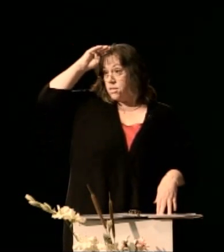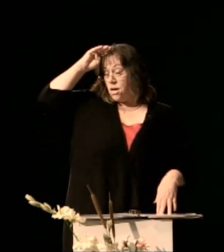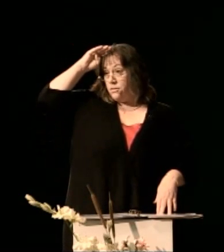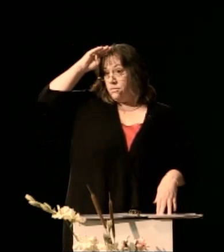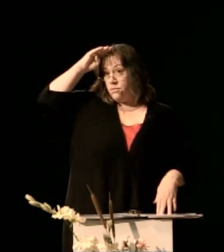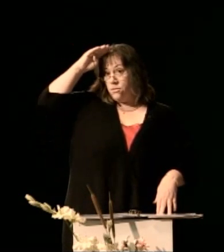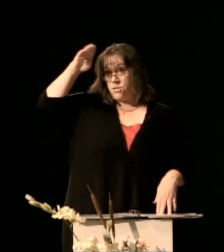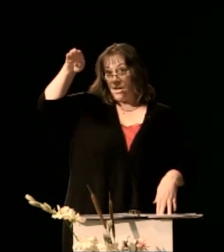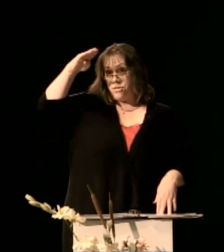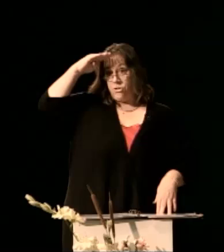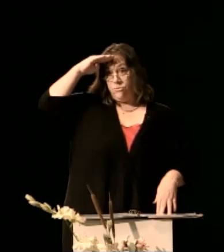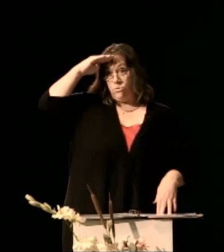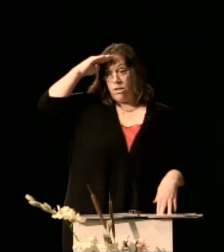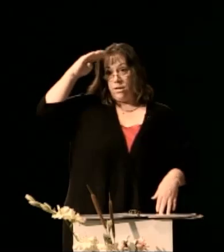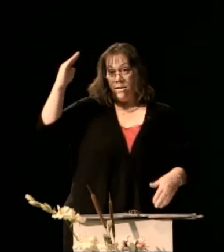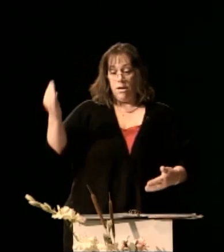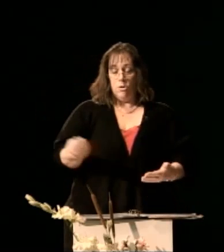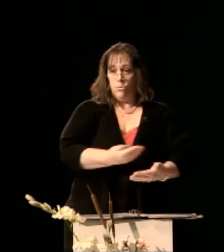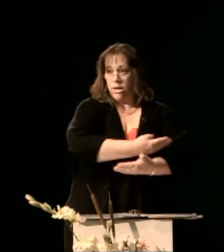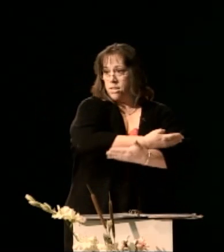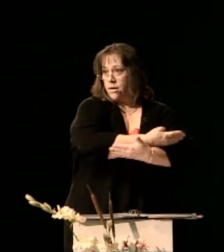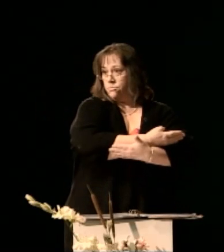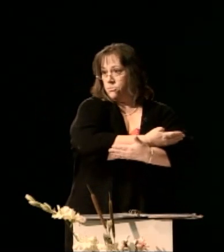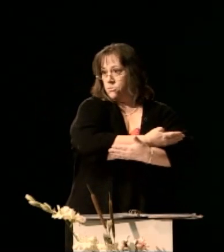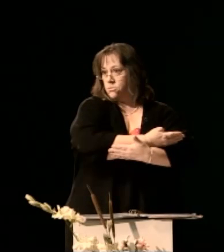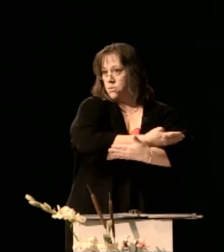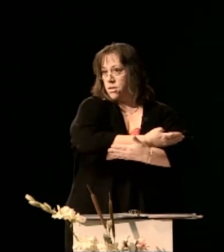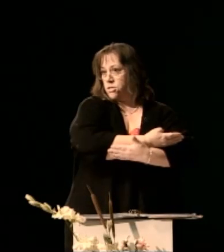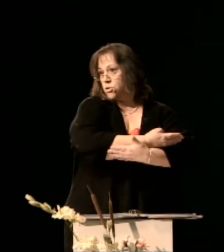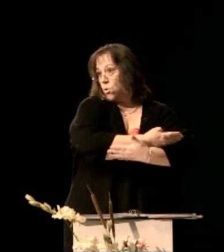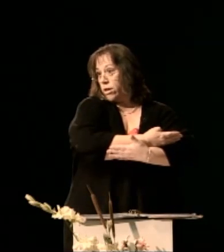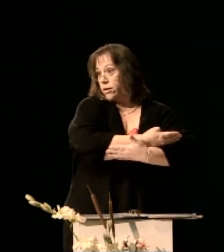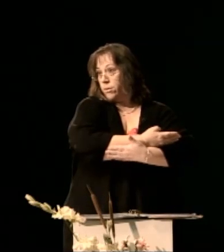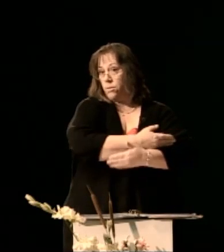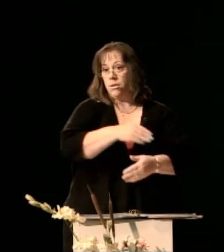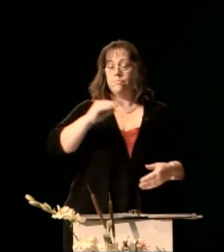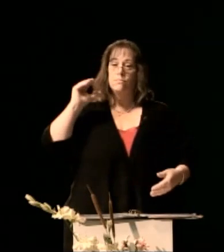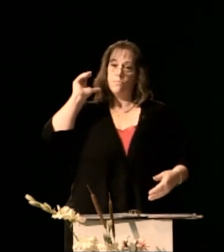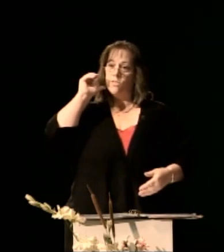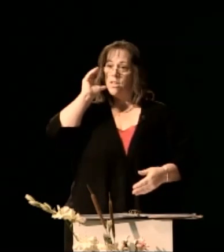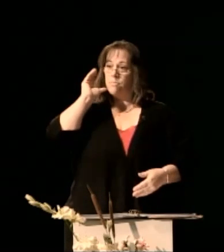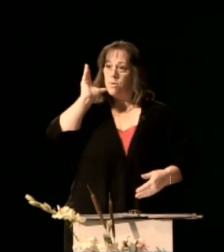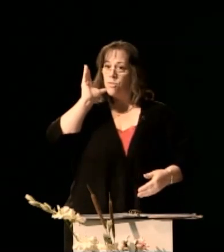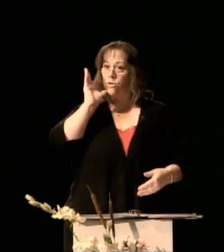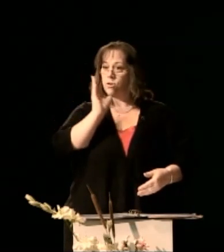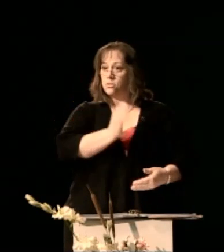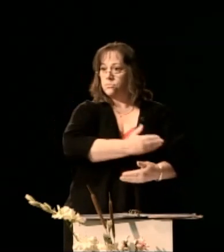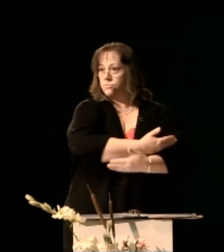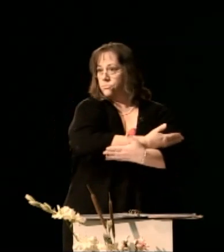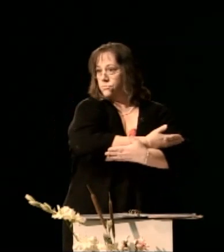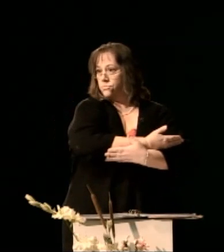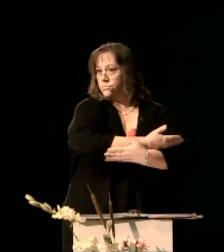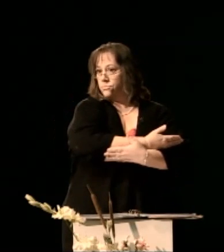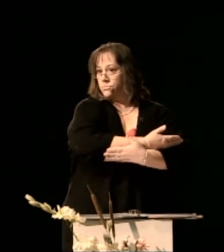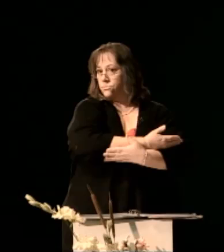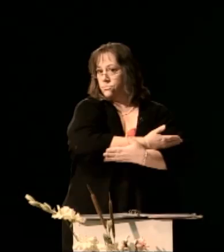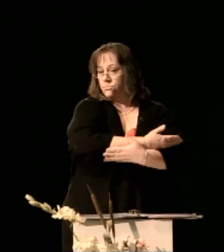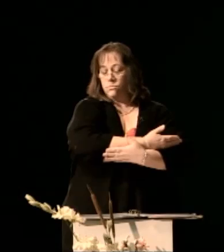son, starts at your forehead, and you bring it down as in swaddling a baby. Same thing with a girl. Good.